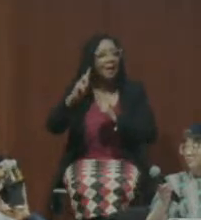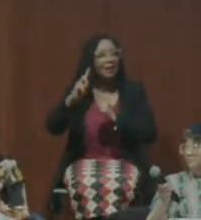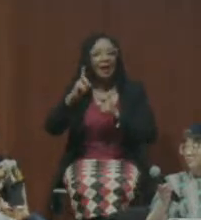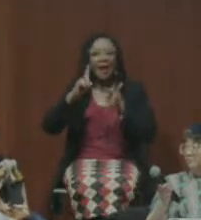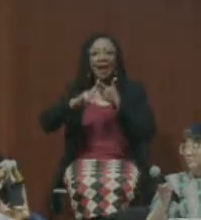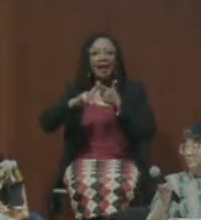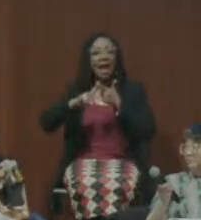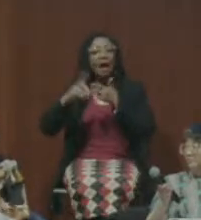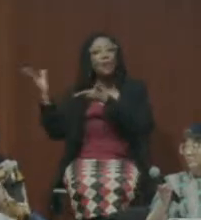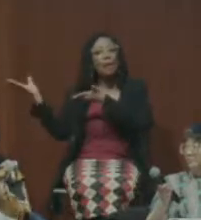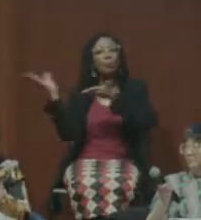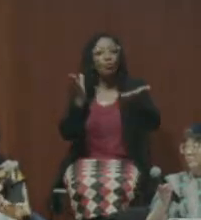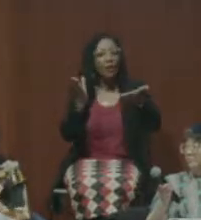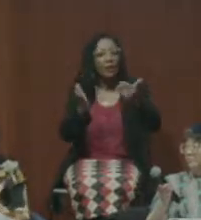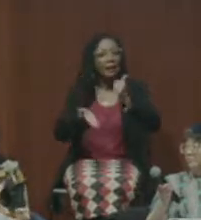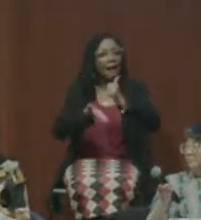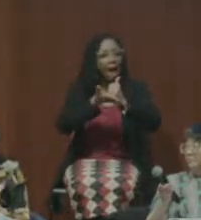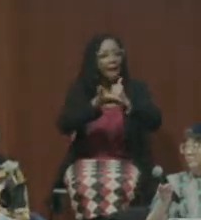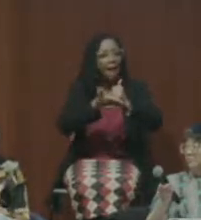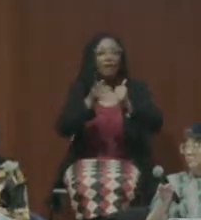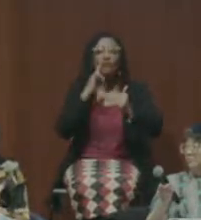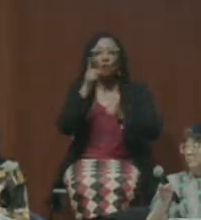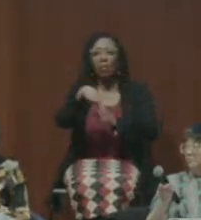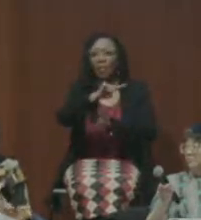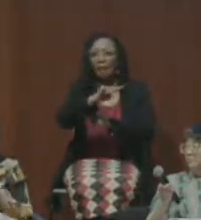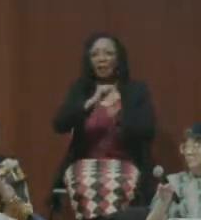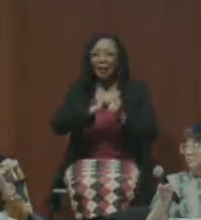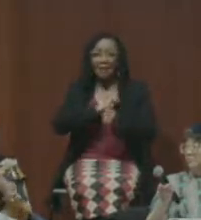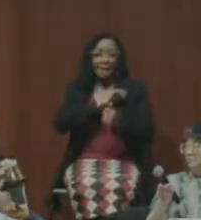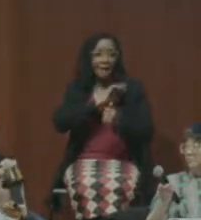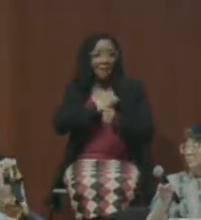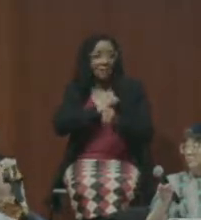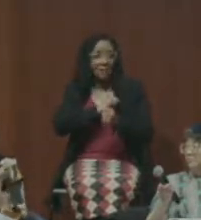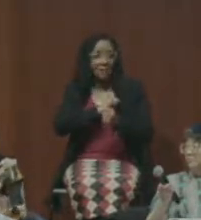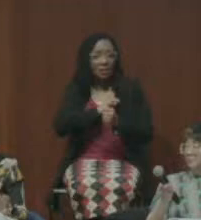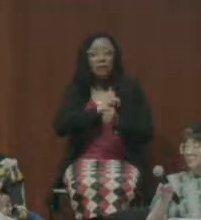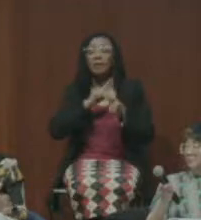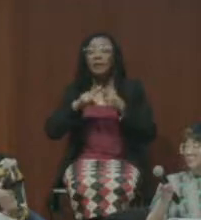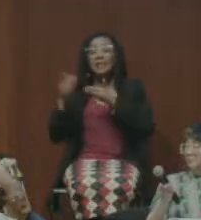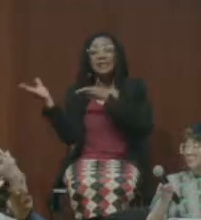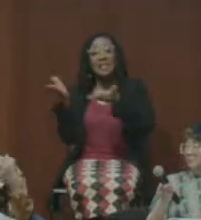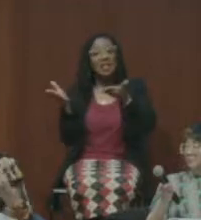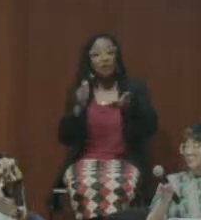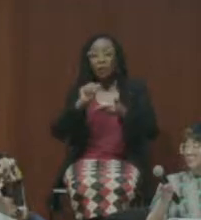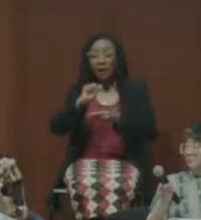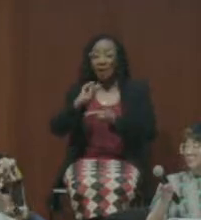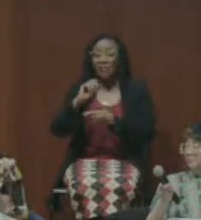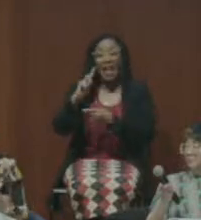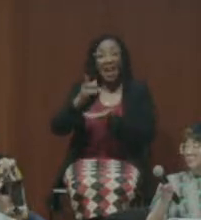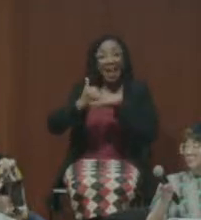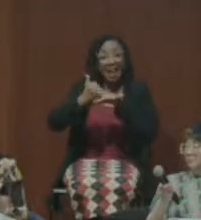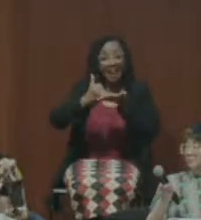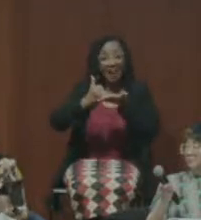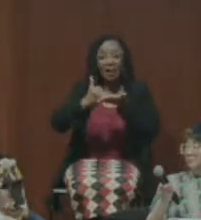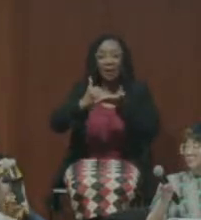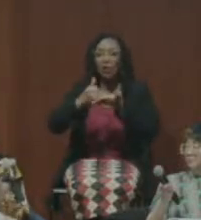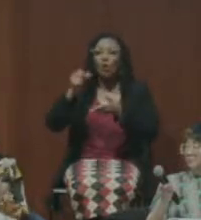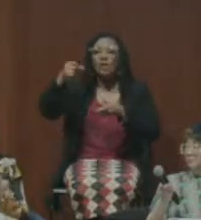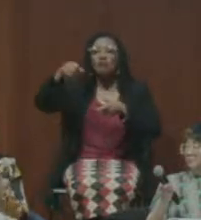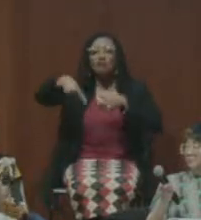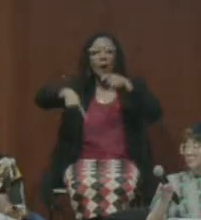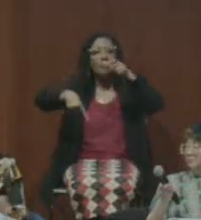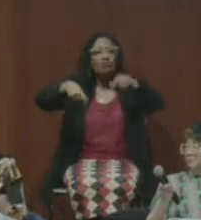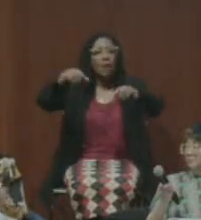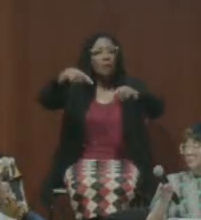is being delivered in a place like Gaza. The delivery of aid, for example, through the airdrop,